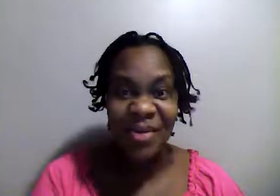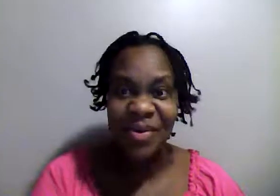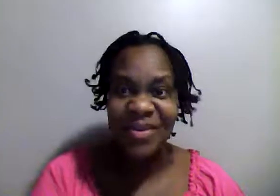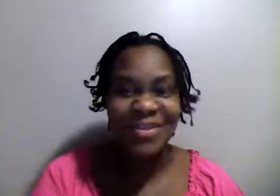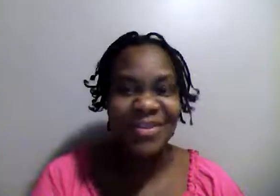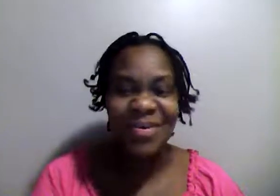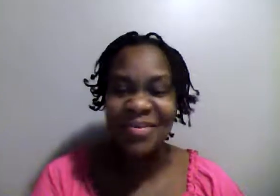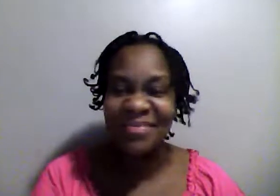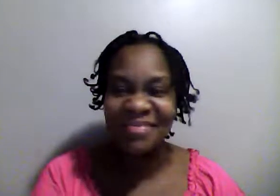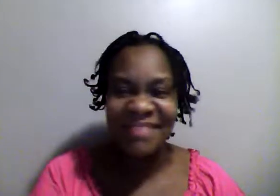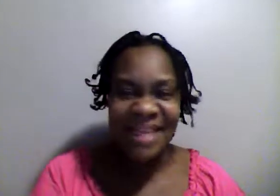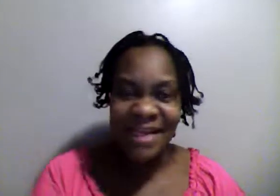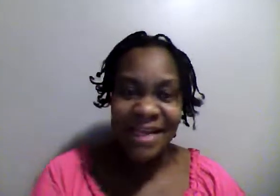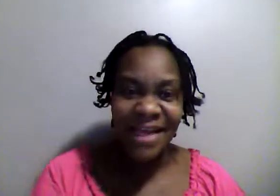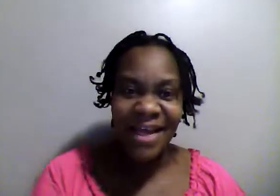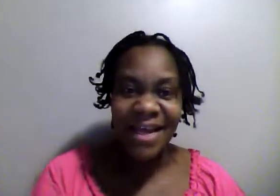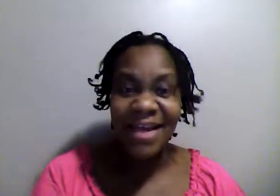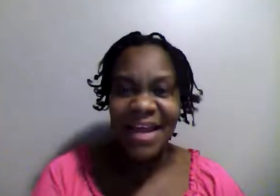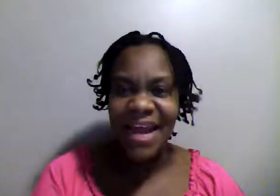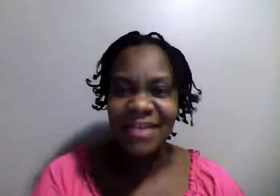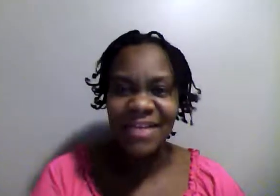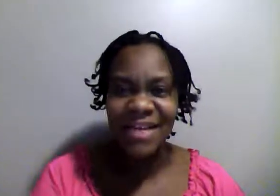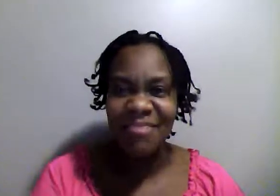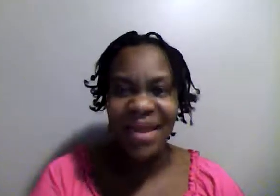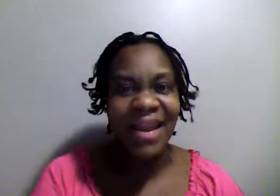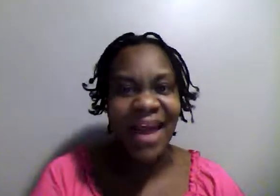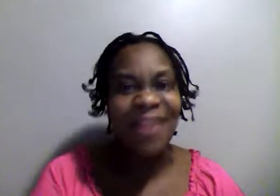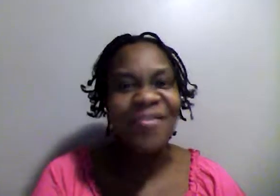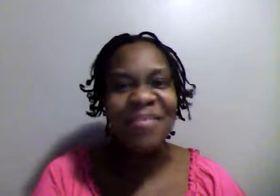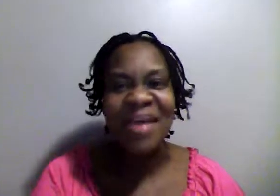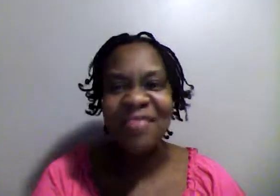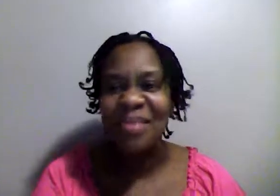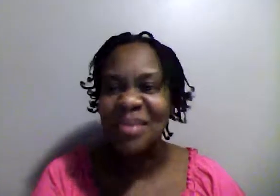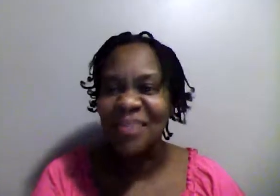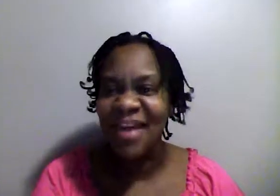world. So yeah, I like to keep my life and my family private.